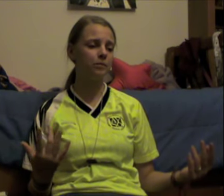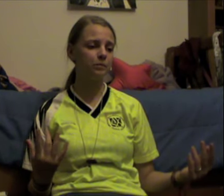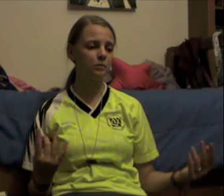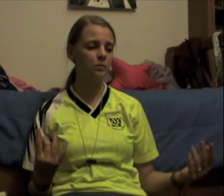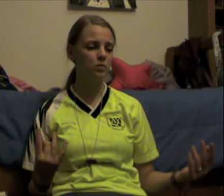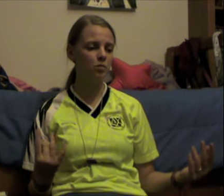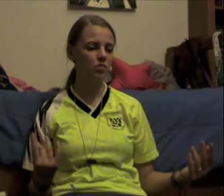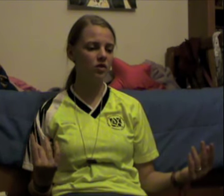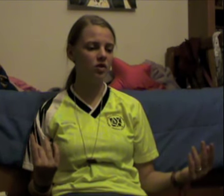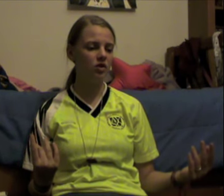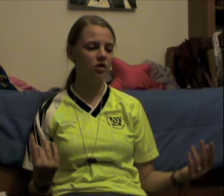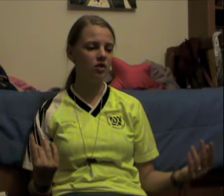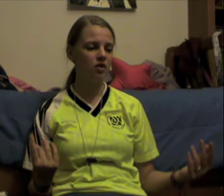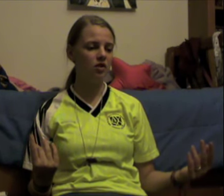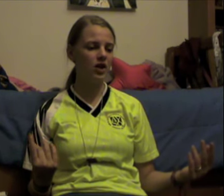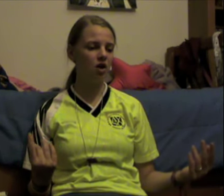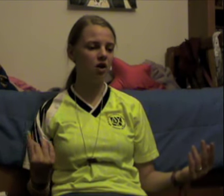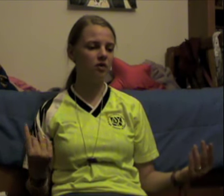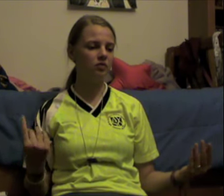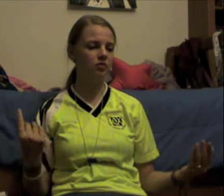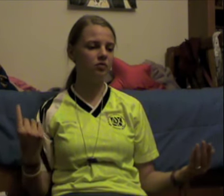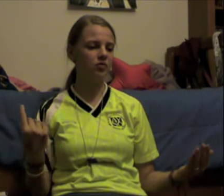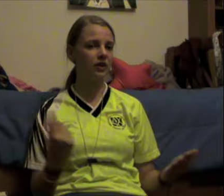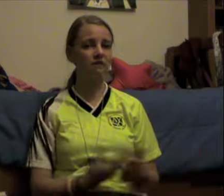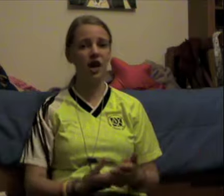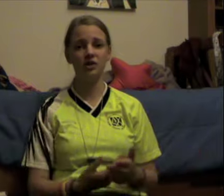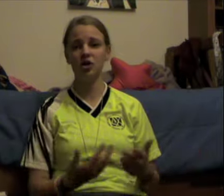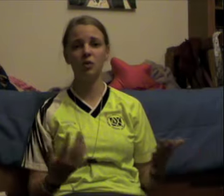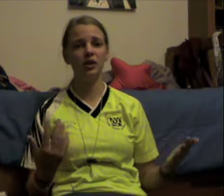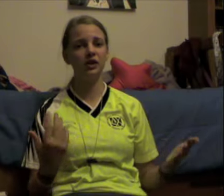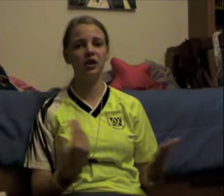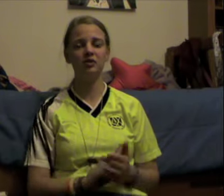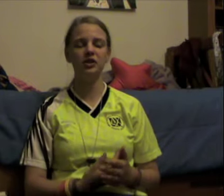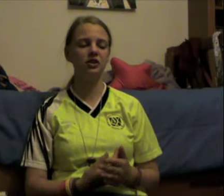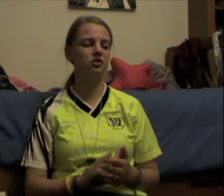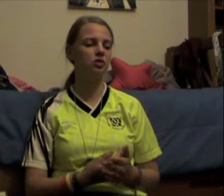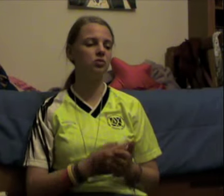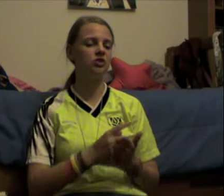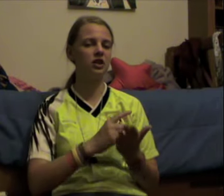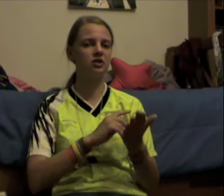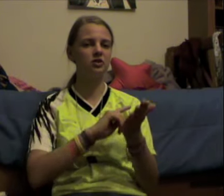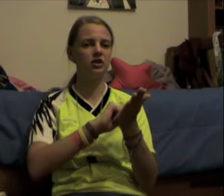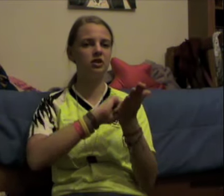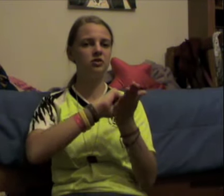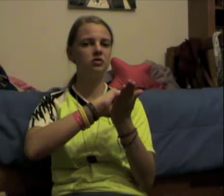they are really fast going and everything, so, seconds is like this.